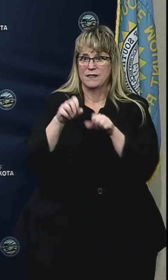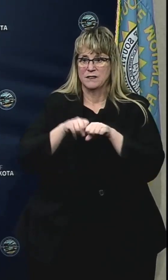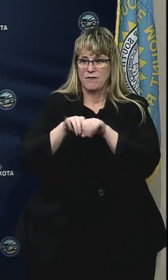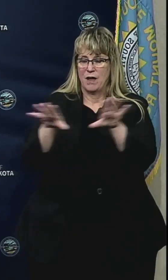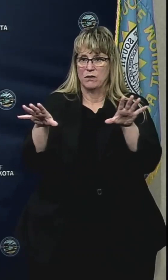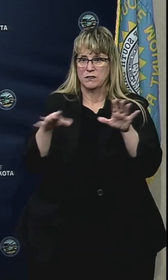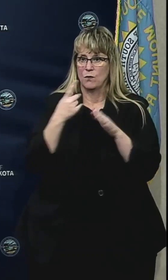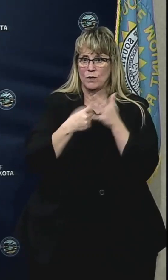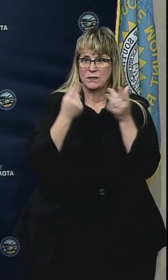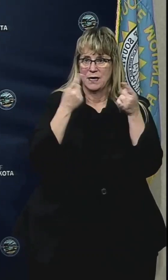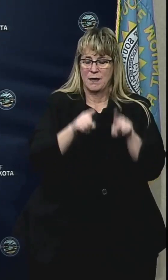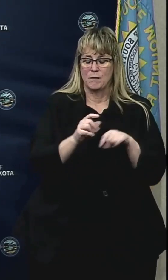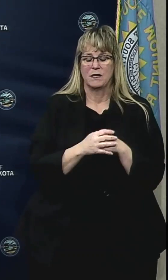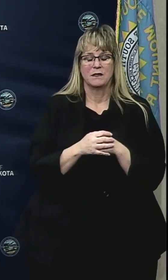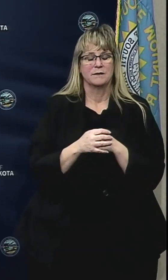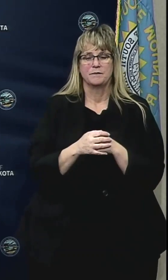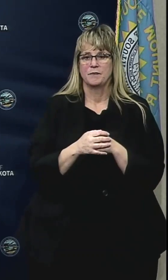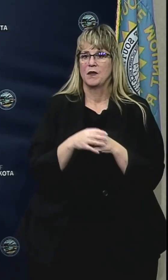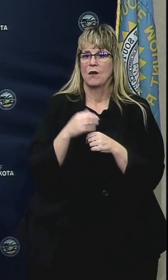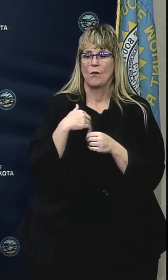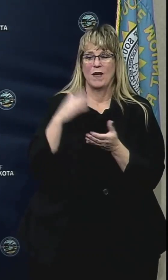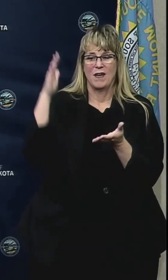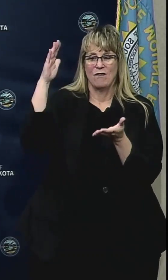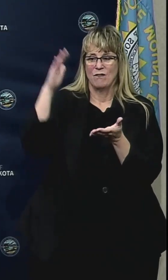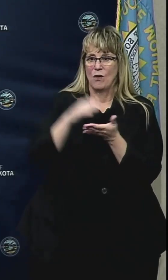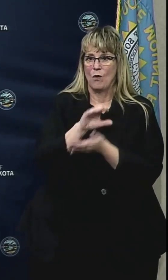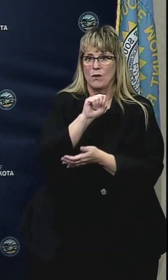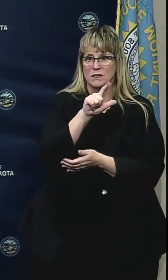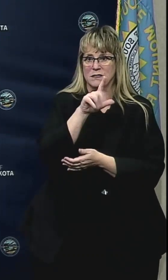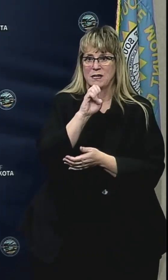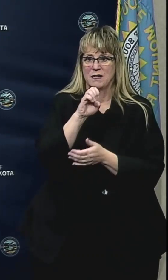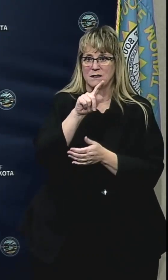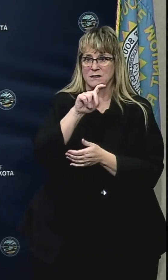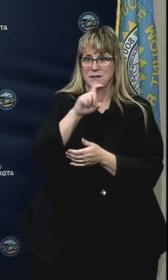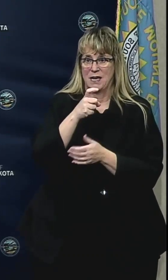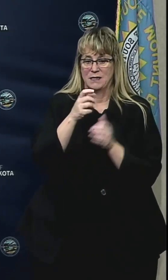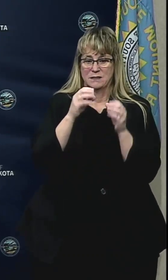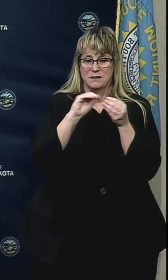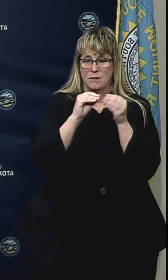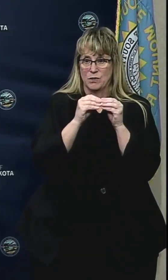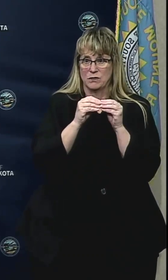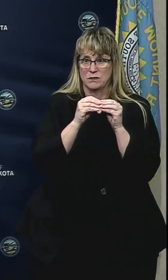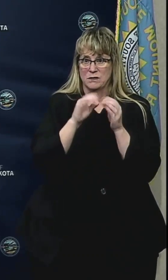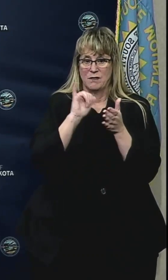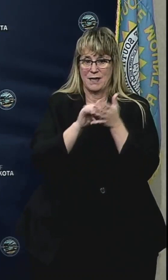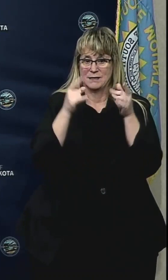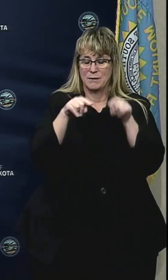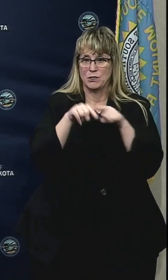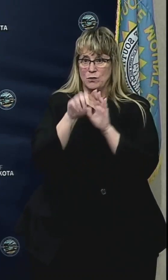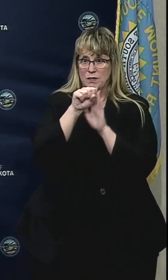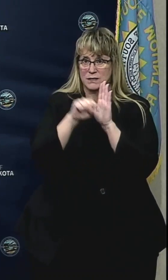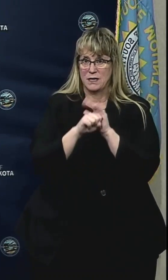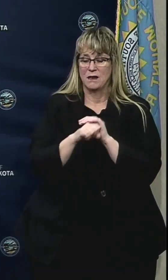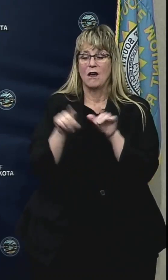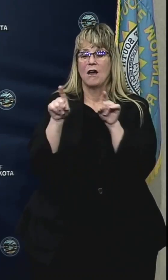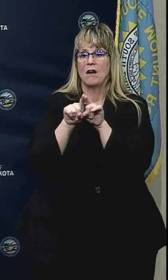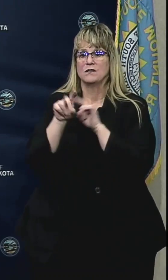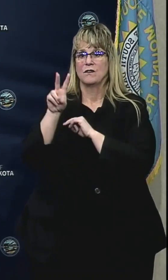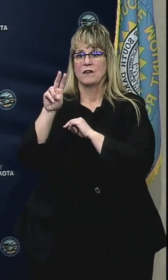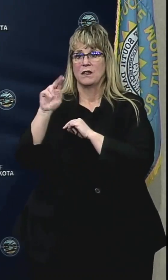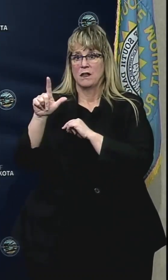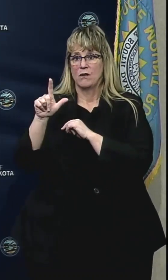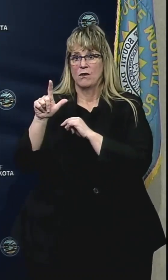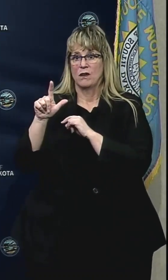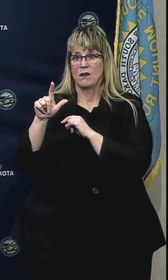Dakota. We have significantly lower sales tax numbers that we see coming in the door. We also have seen video lottery